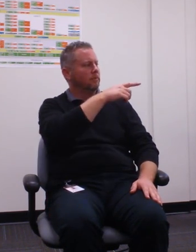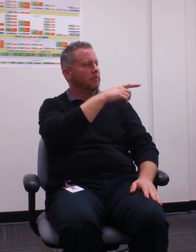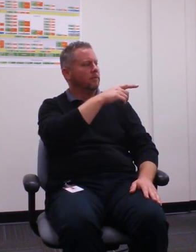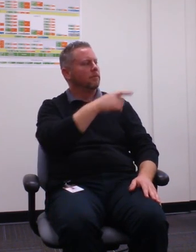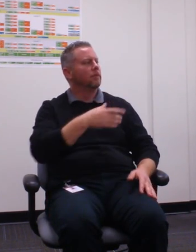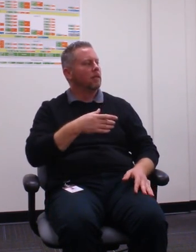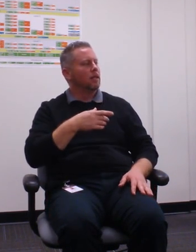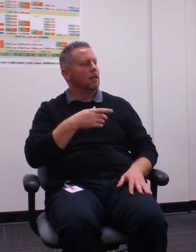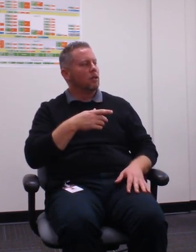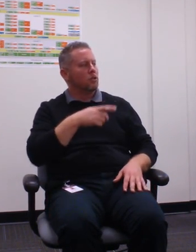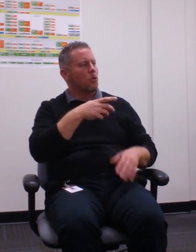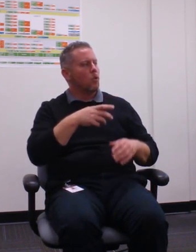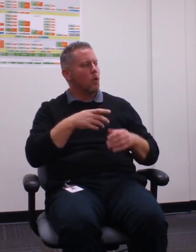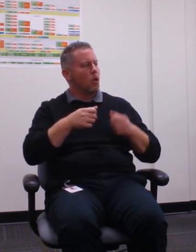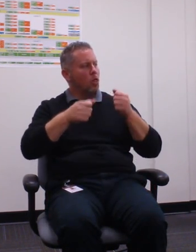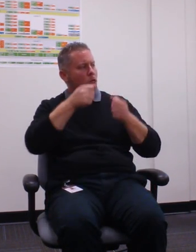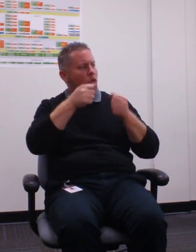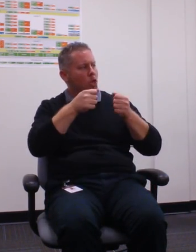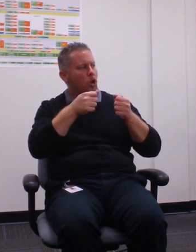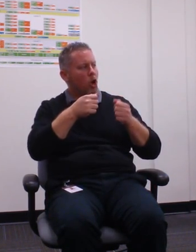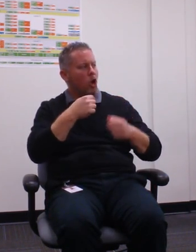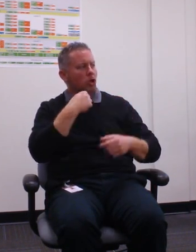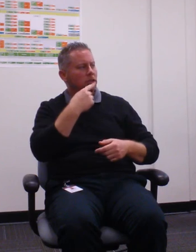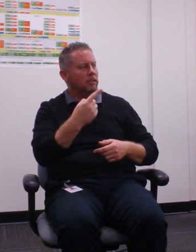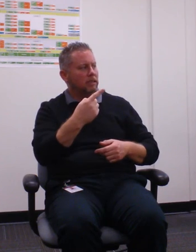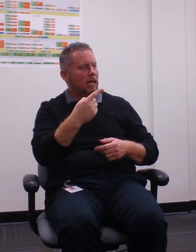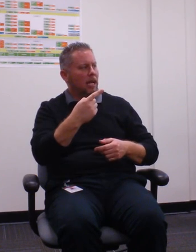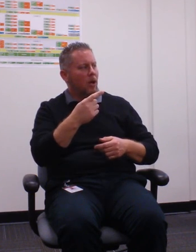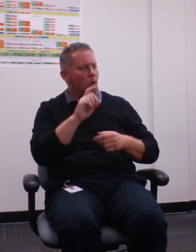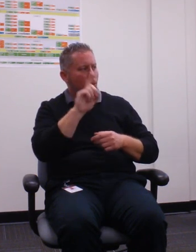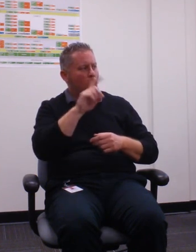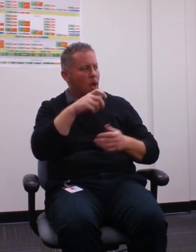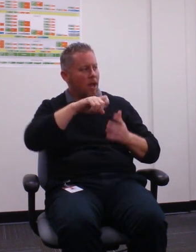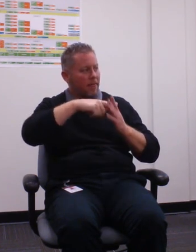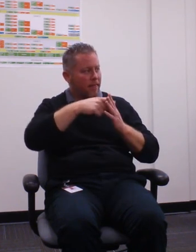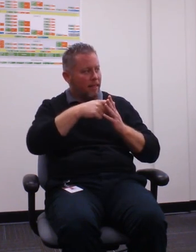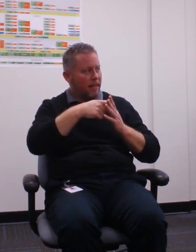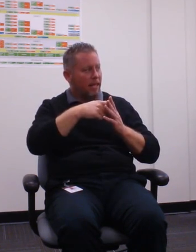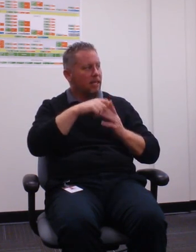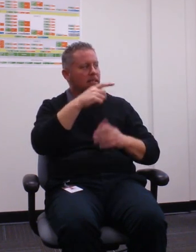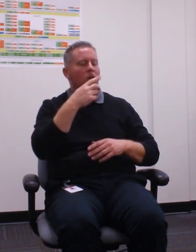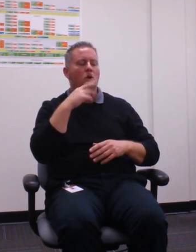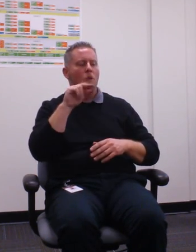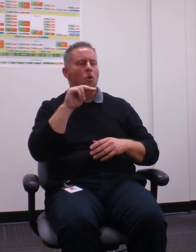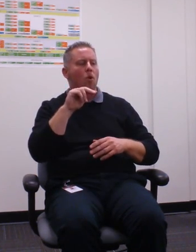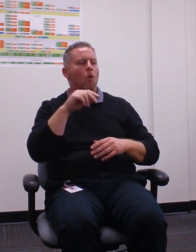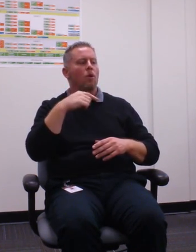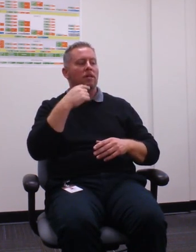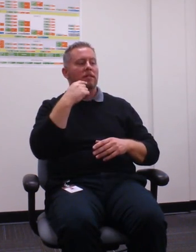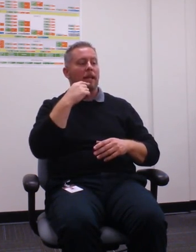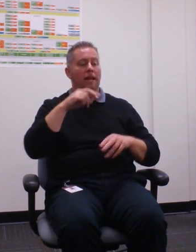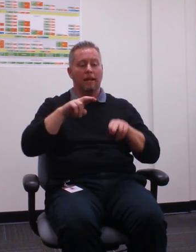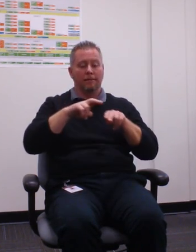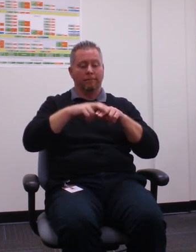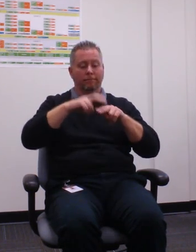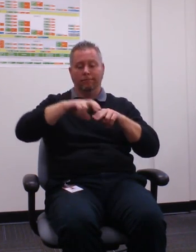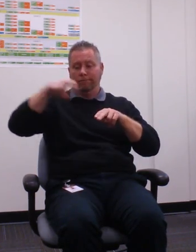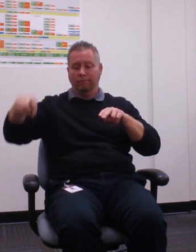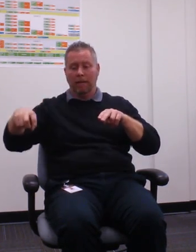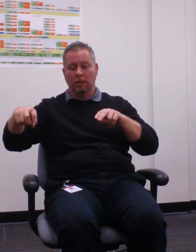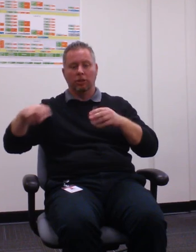Does it break down driver, passenger, rear? It does not. It does not. Okay. Literally, when it says passenger compartment,